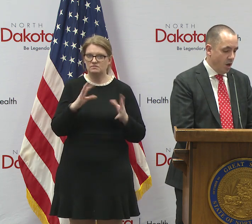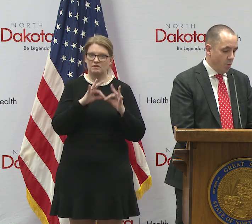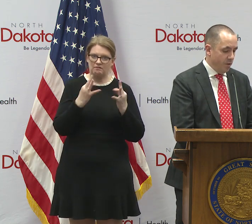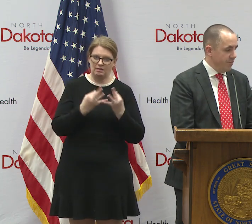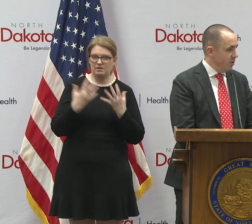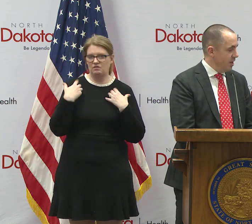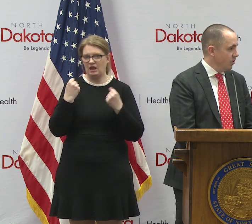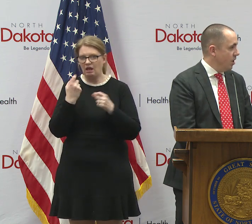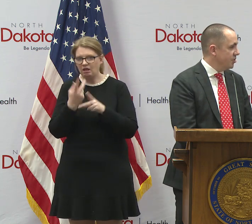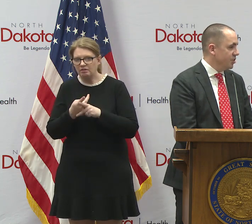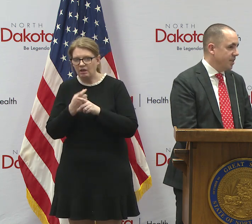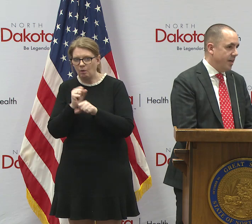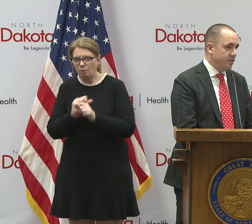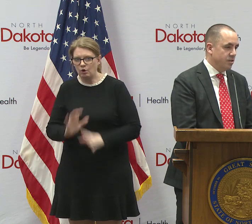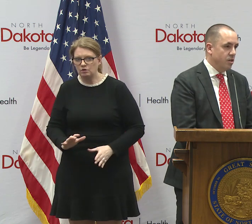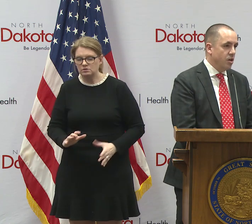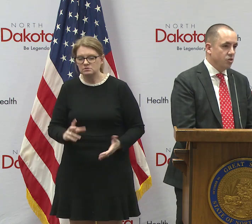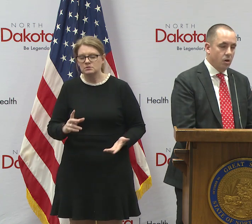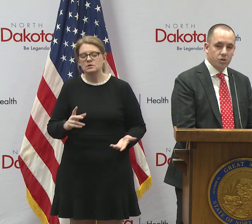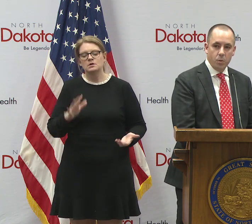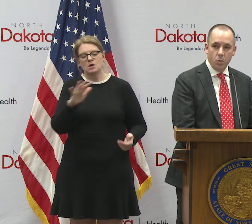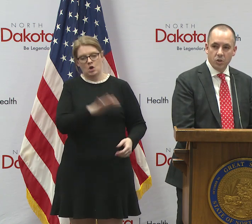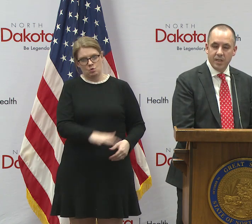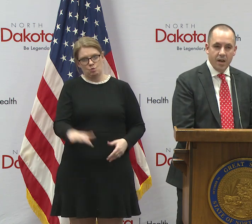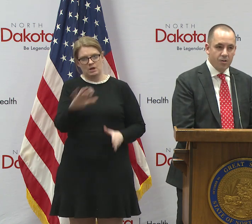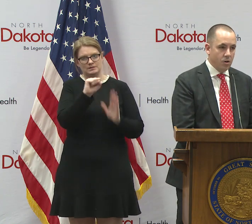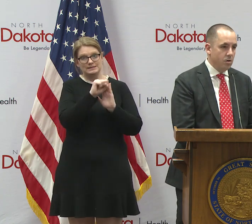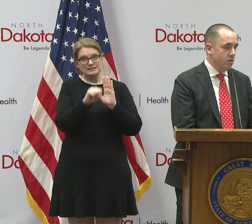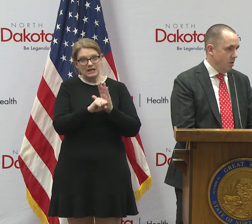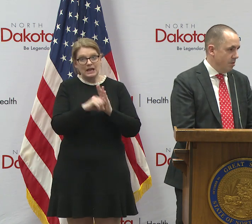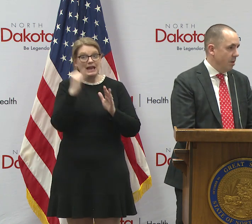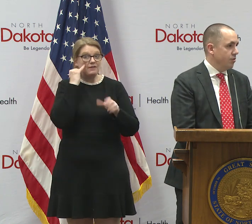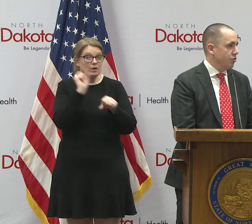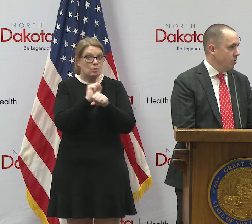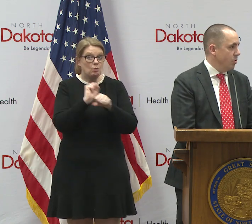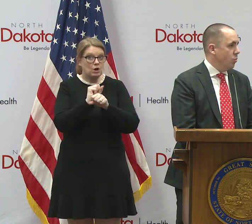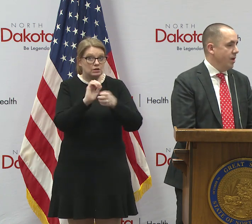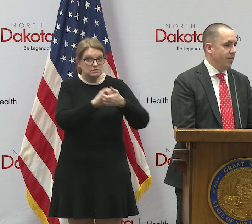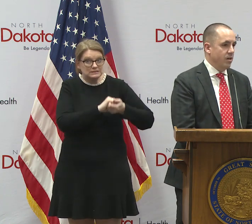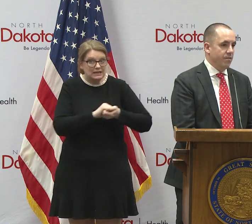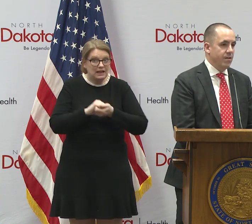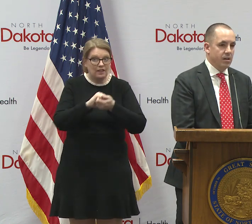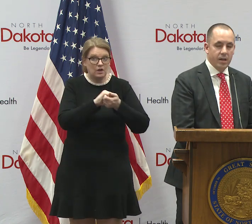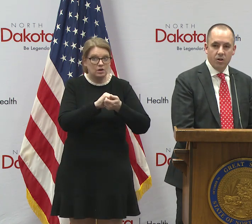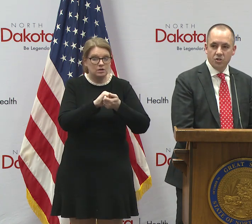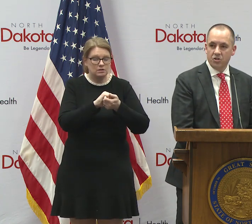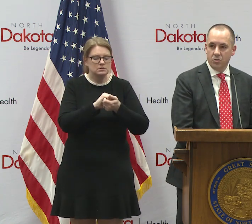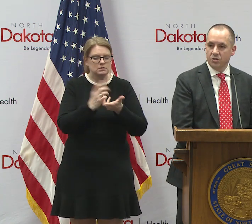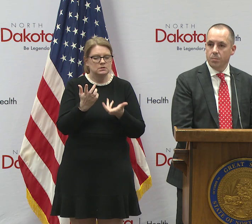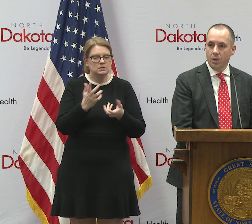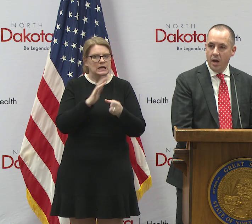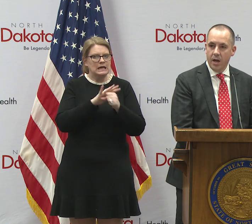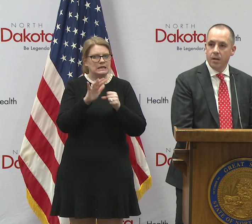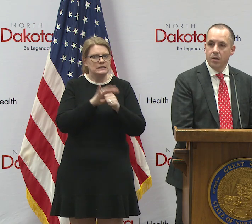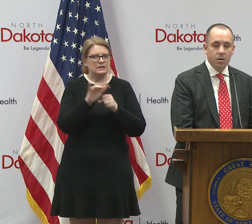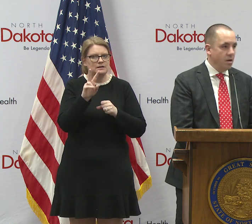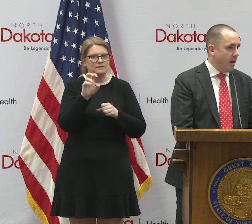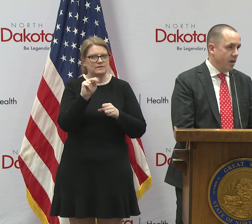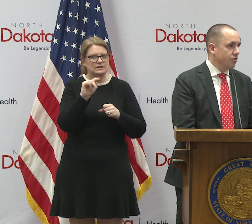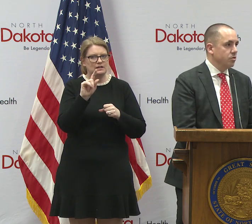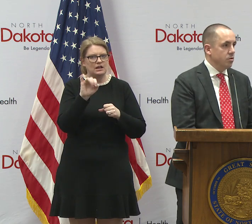workers. We feel that across the state, as long as we work together, that we have enough ventilators to